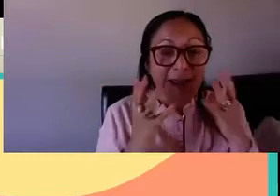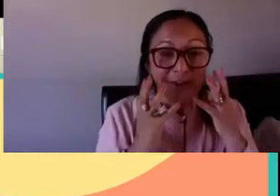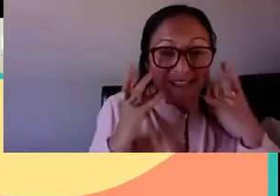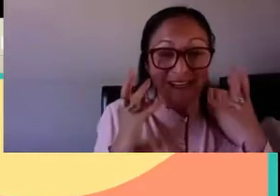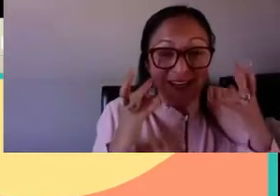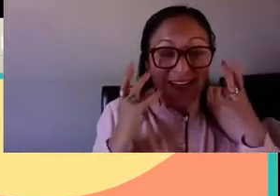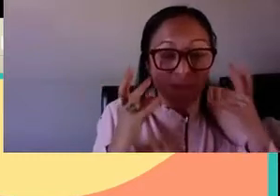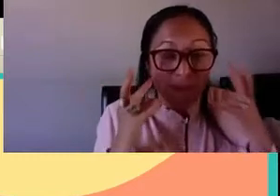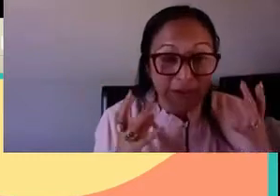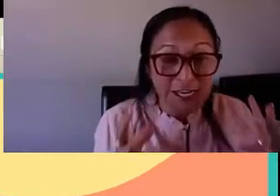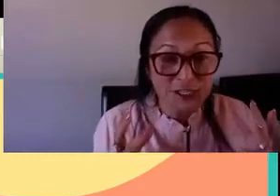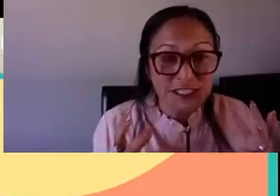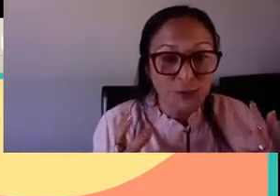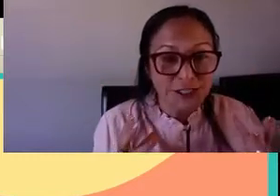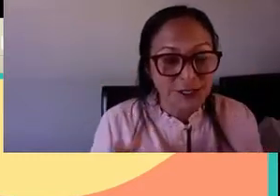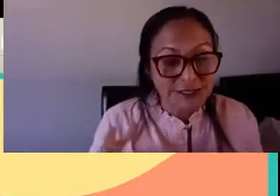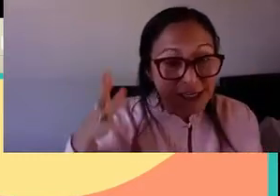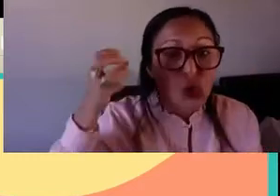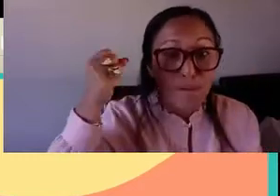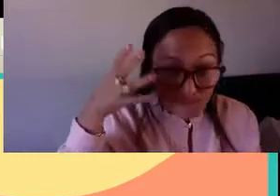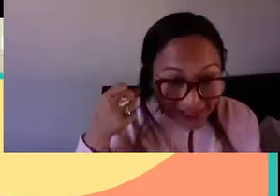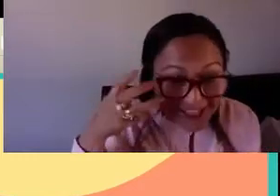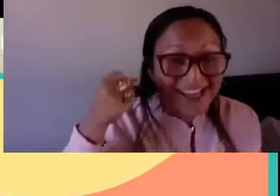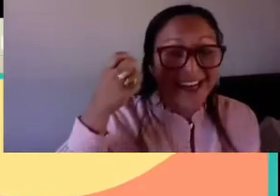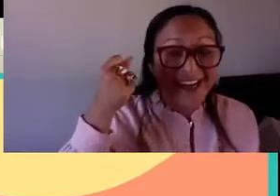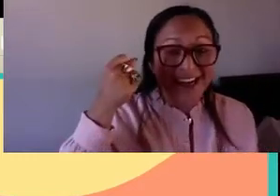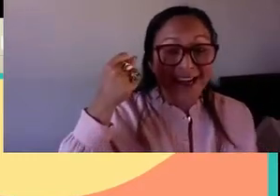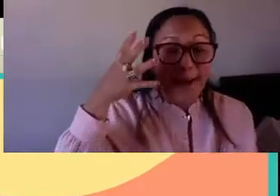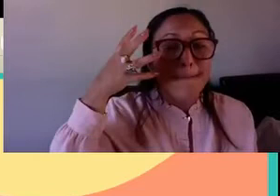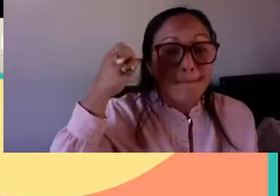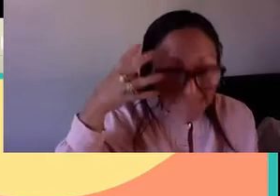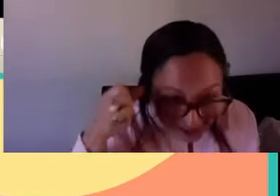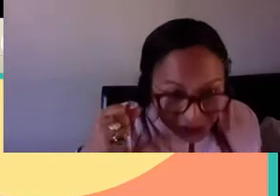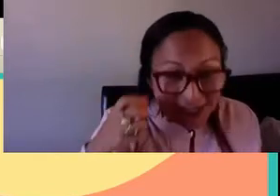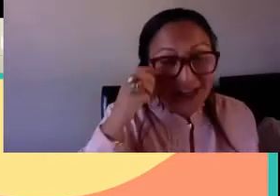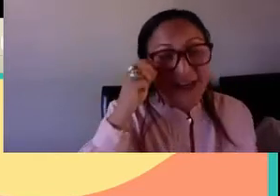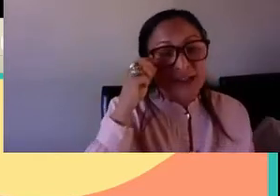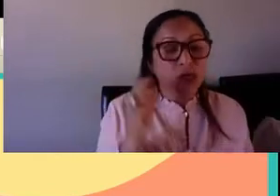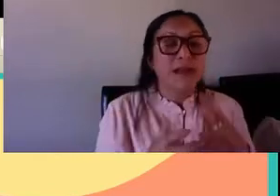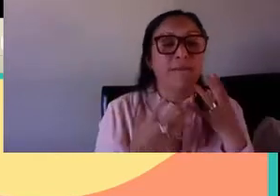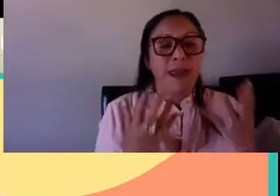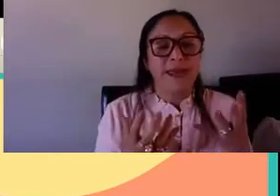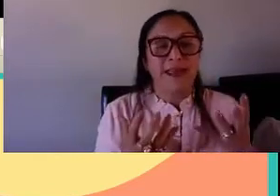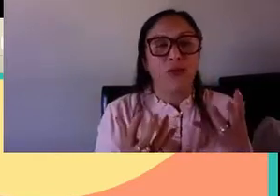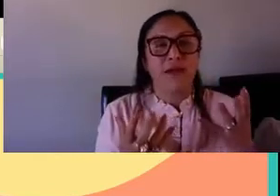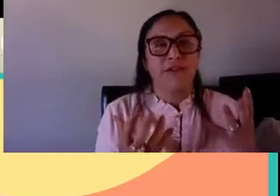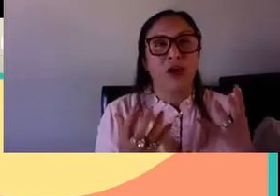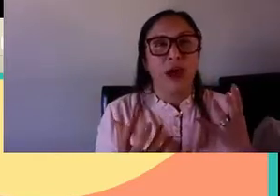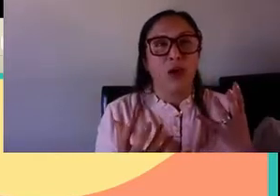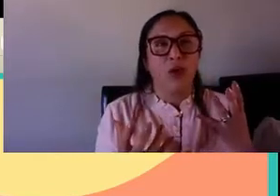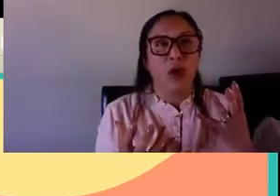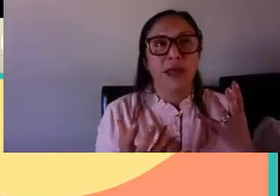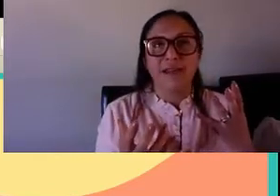And I'm using my facial expression. So I said milk, milk, so that the baby can really